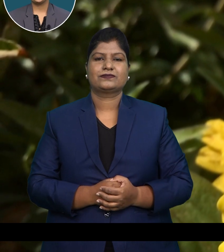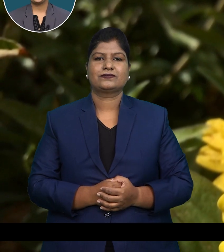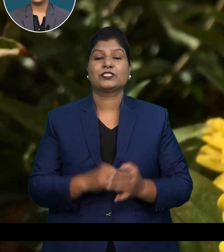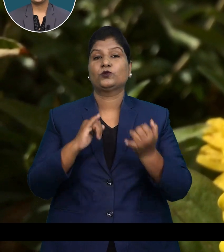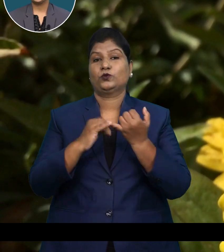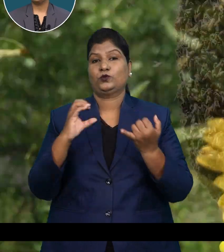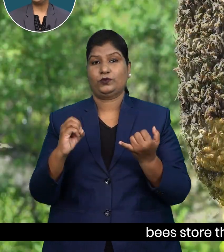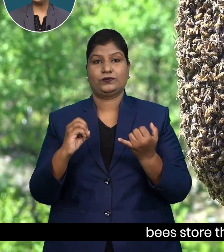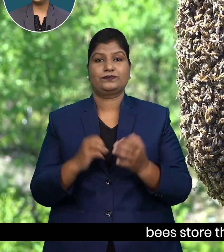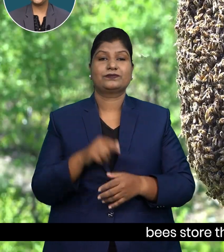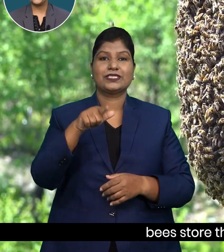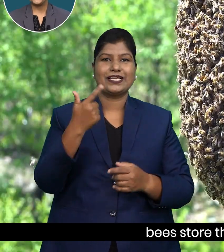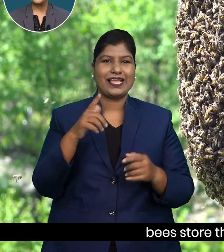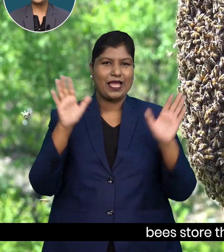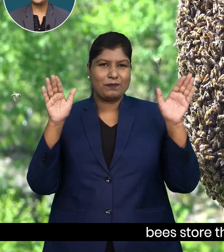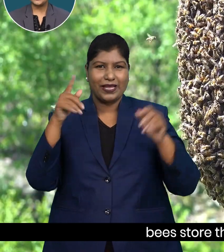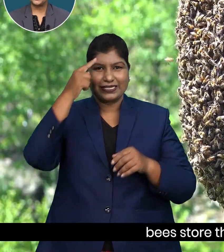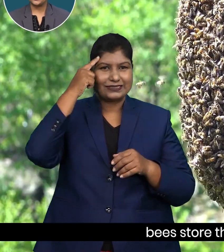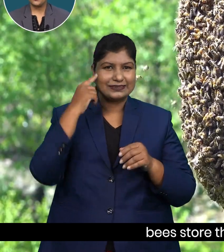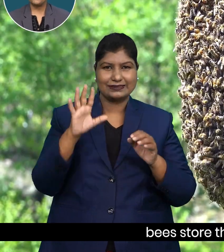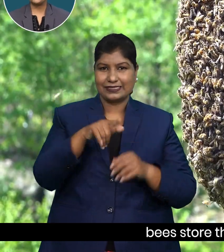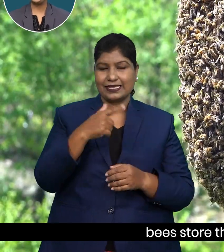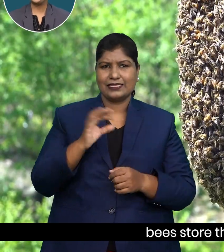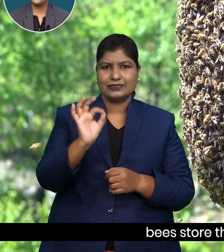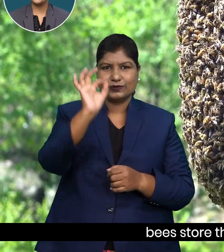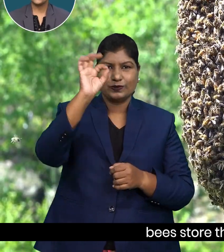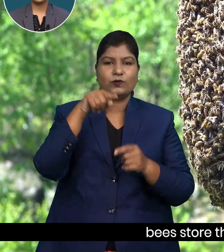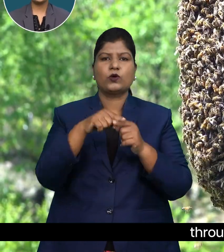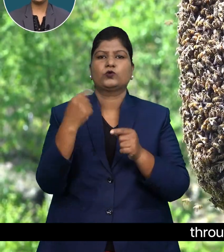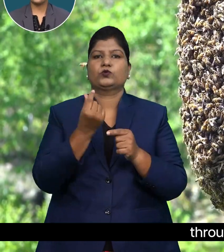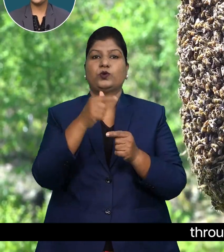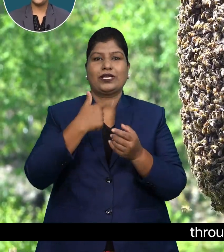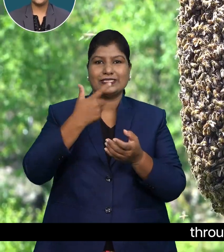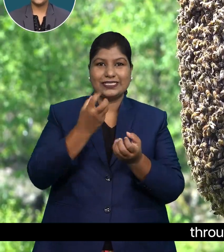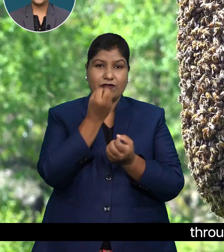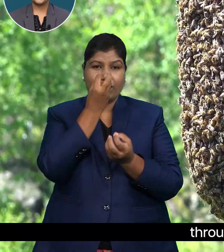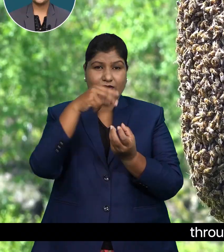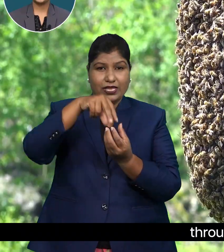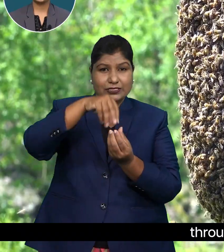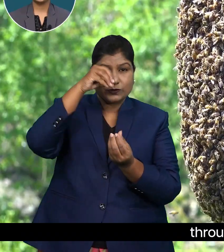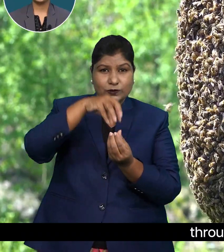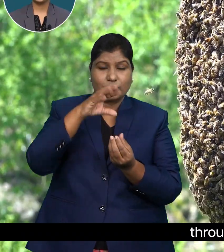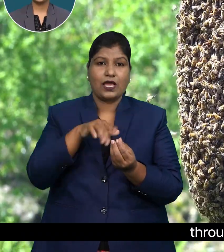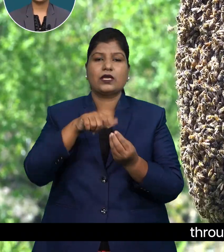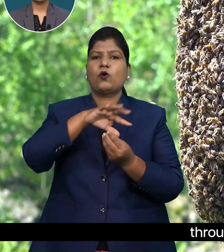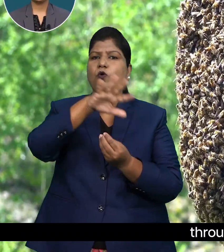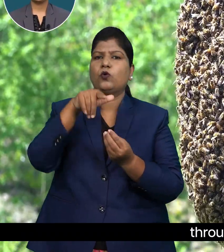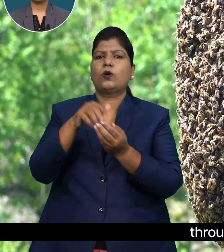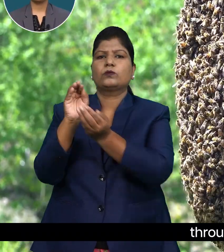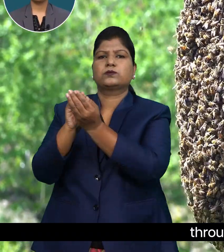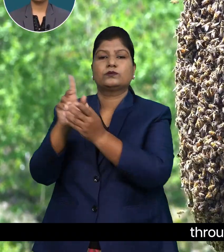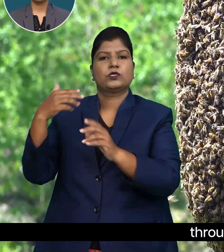So, bees store this nectar for their use throughout the year.